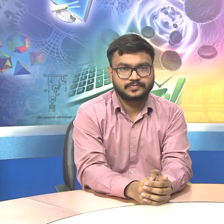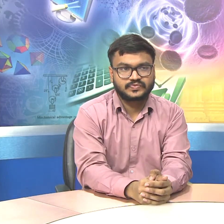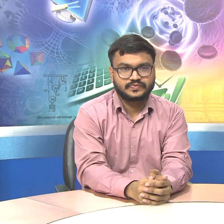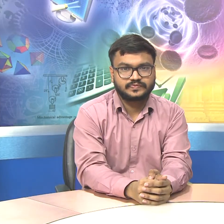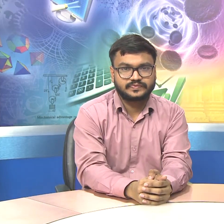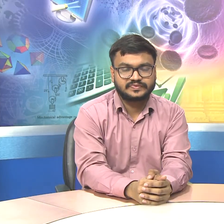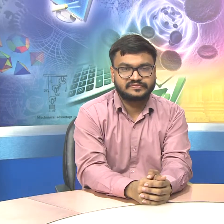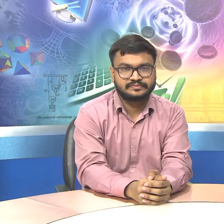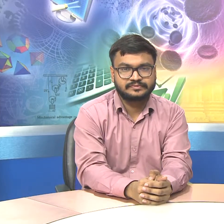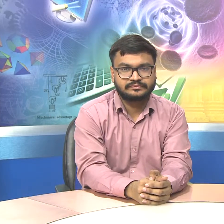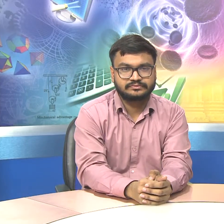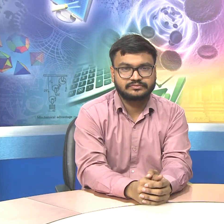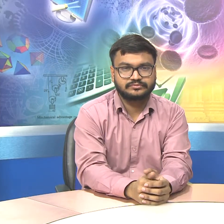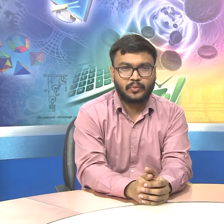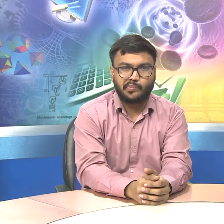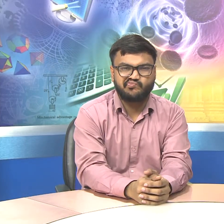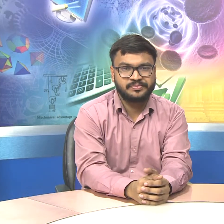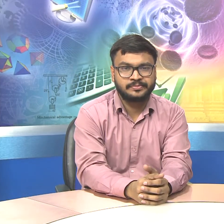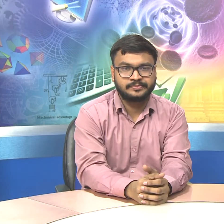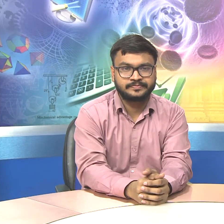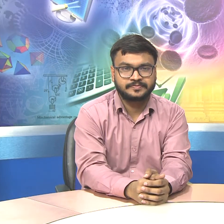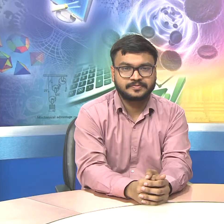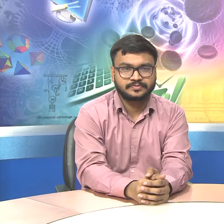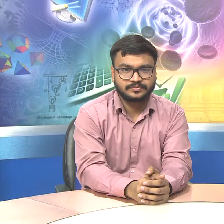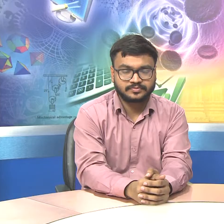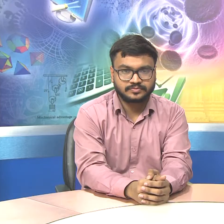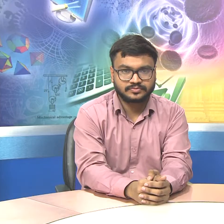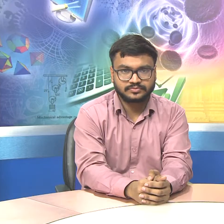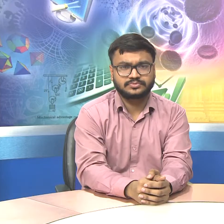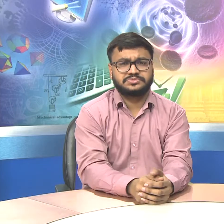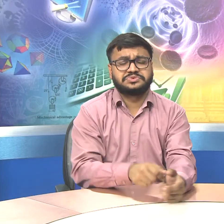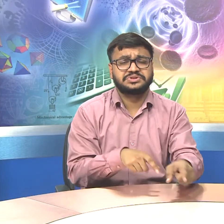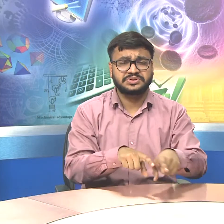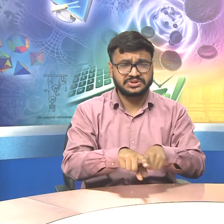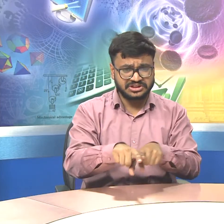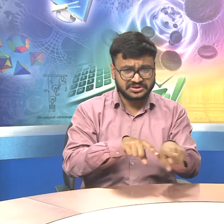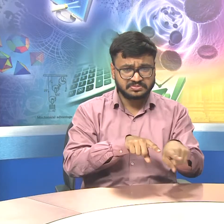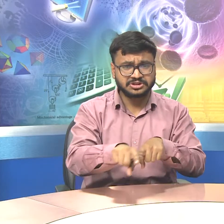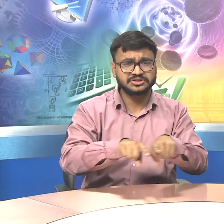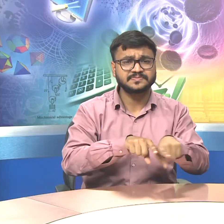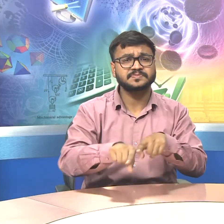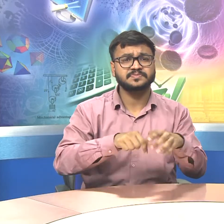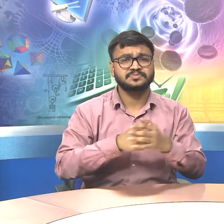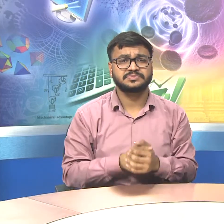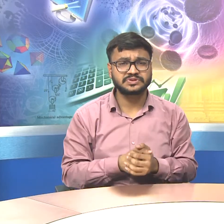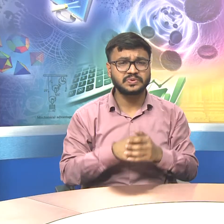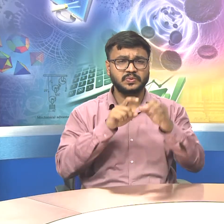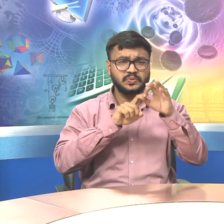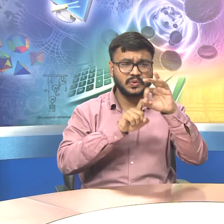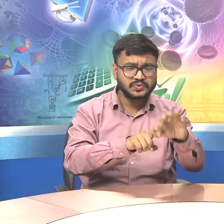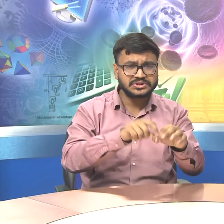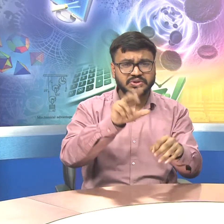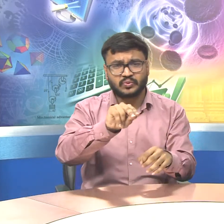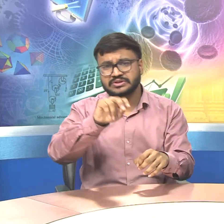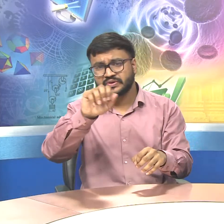no and the other is question word. For example of yes and